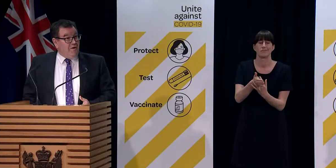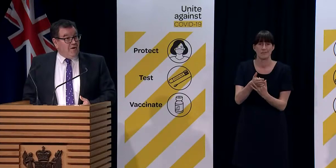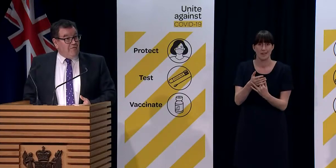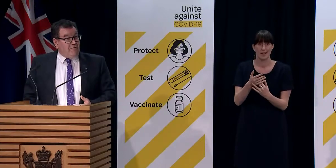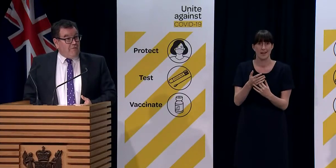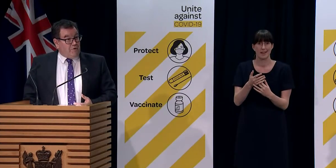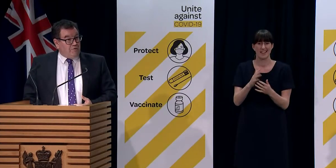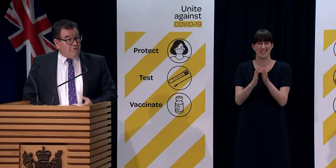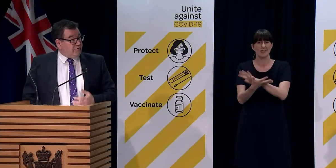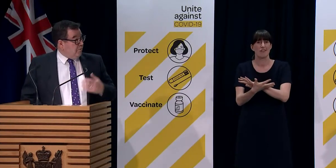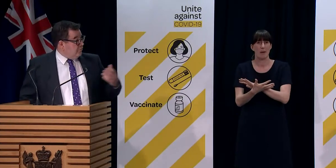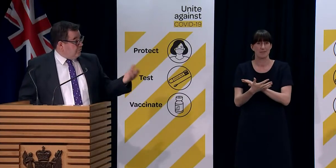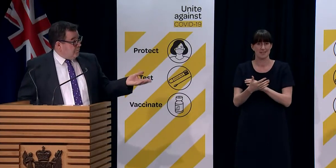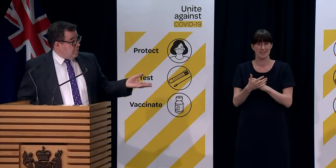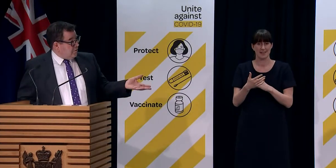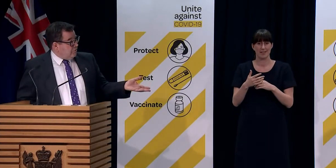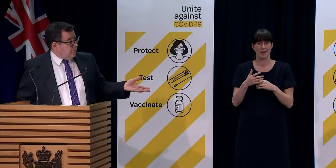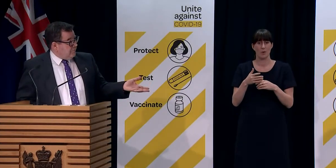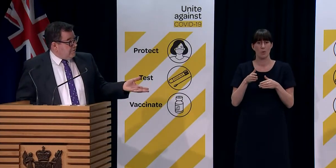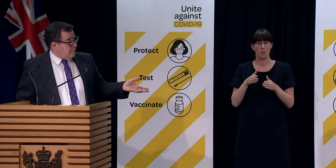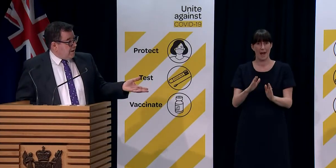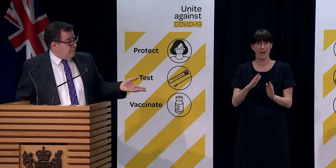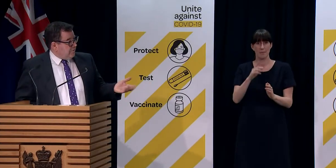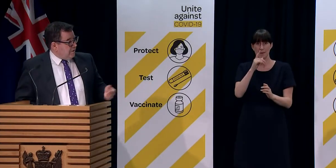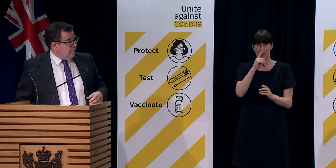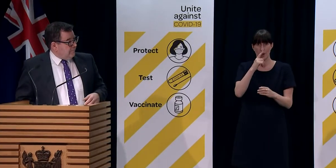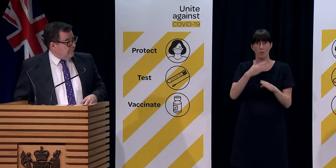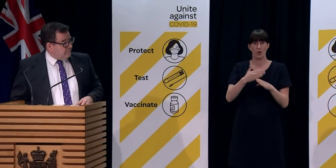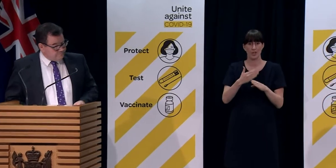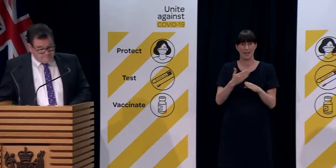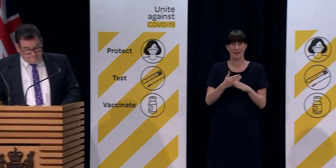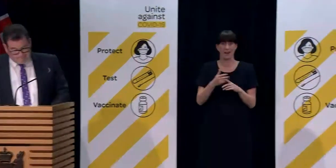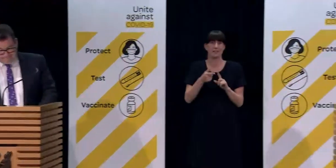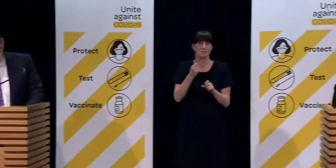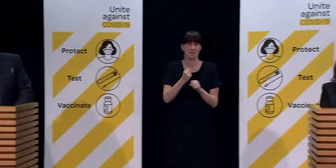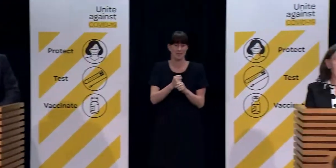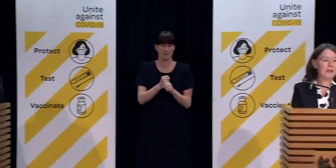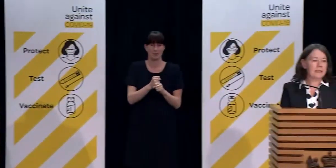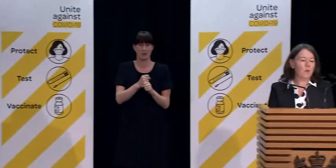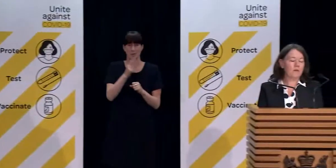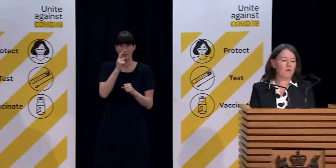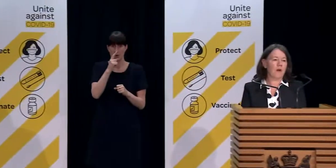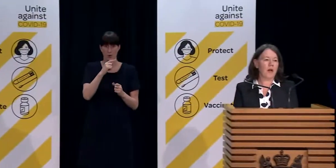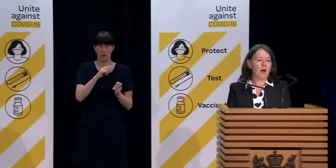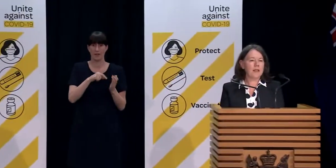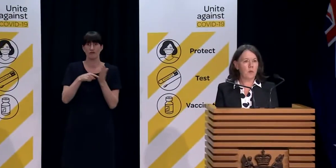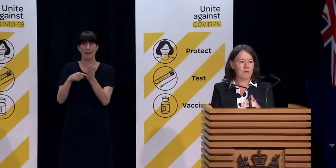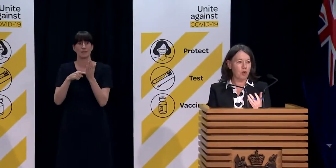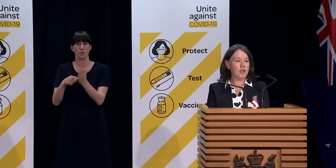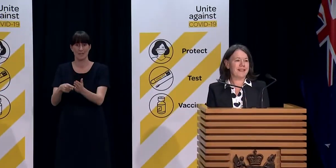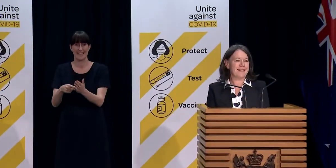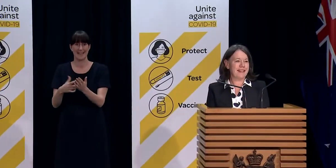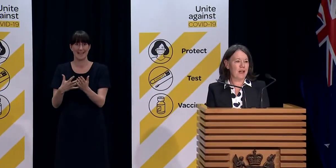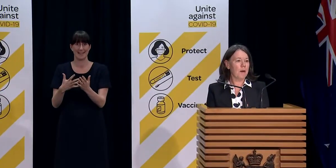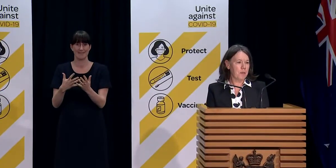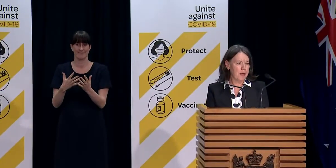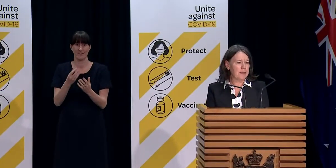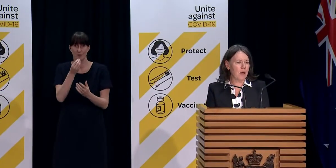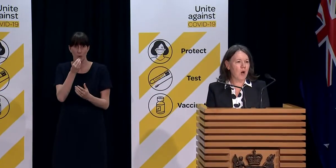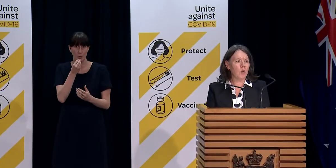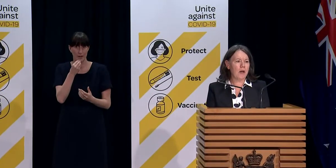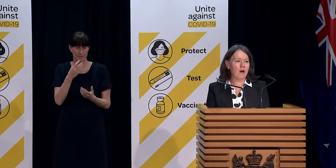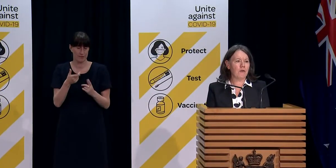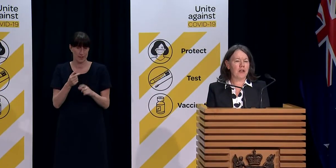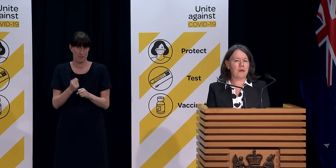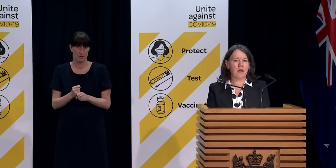movement of goods and so on. Dr. McElnay, did you have anything to add to that? No, I mean, as we've looked at the outbreak